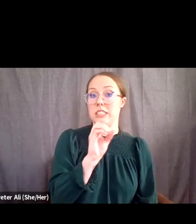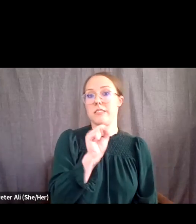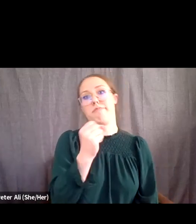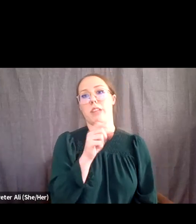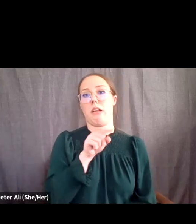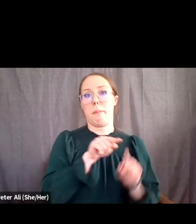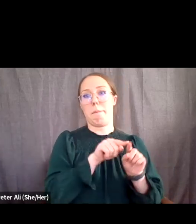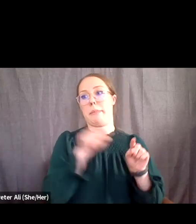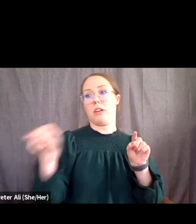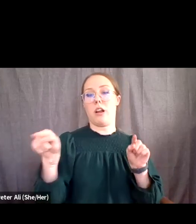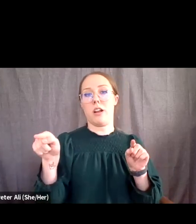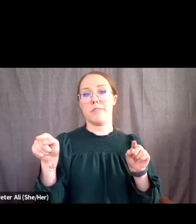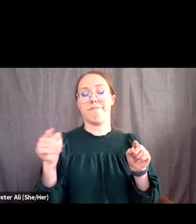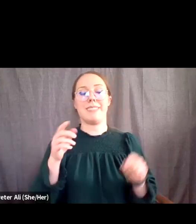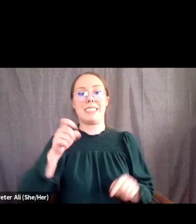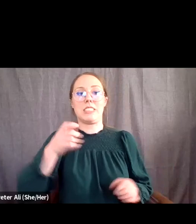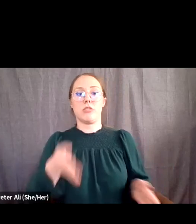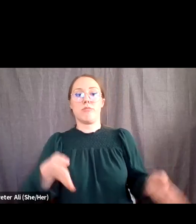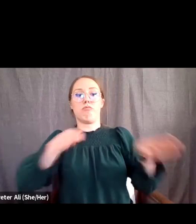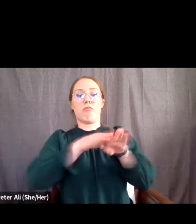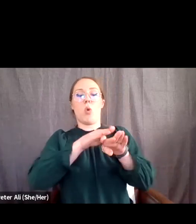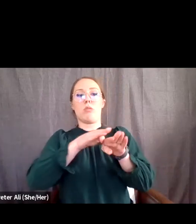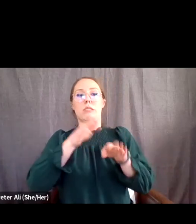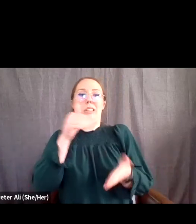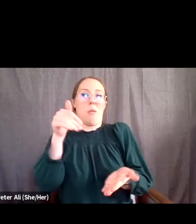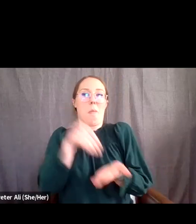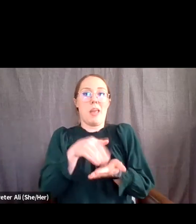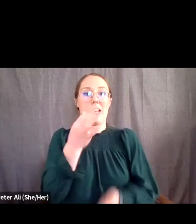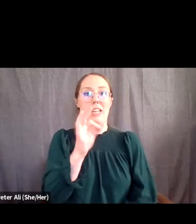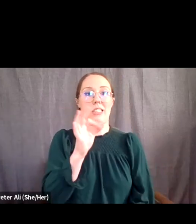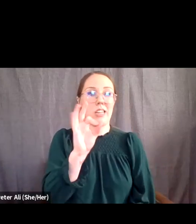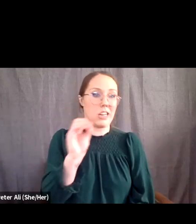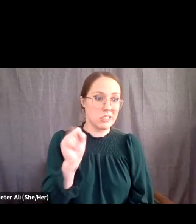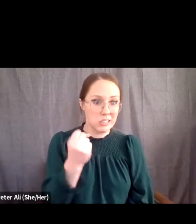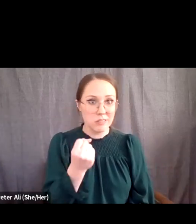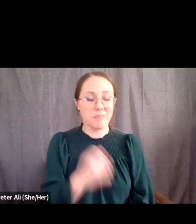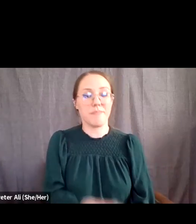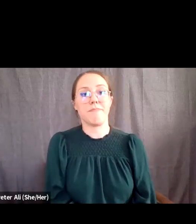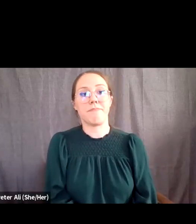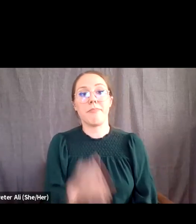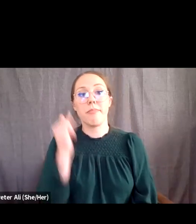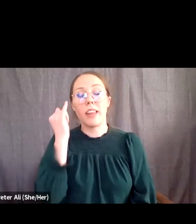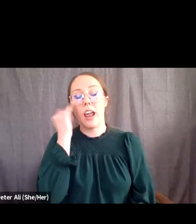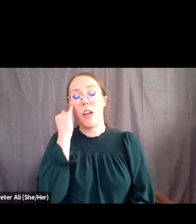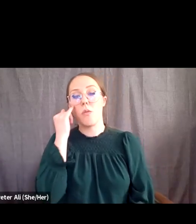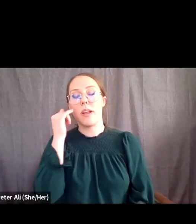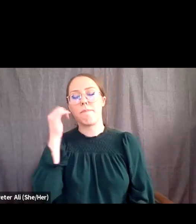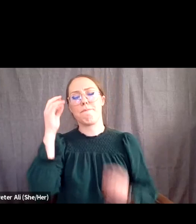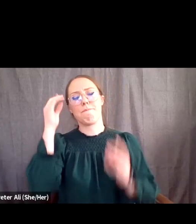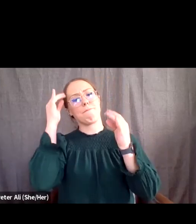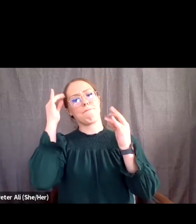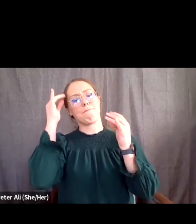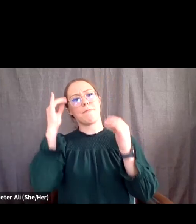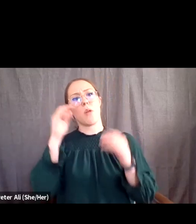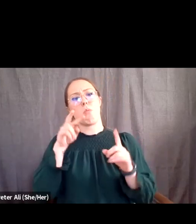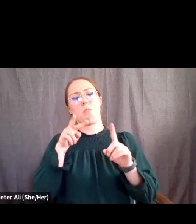their doors in the mid-1990s. If we were to frame these realities using, let's say, Bed-Stuy, a community